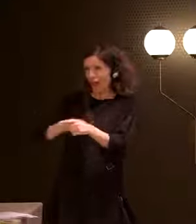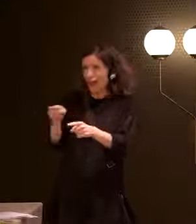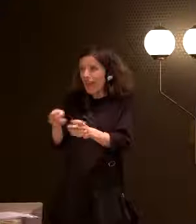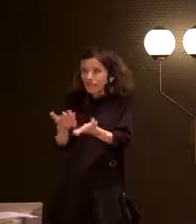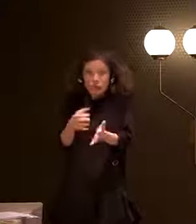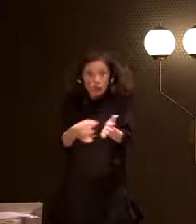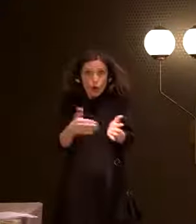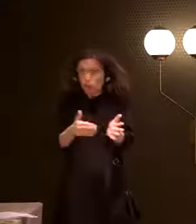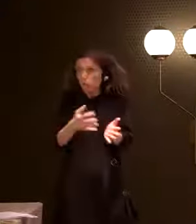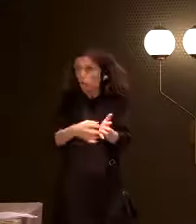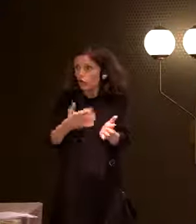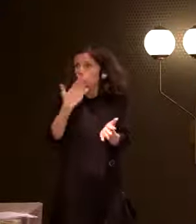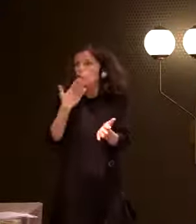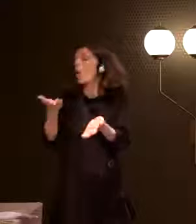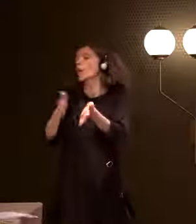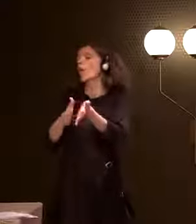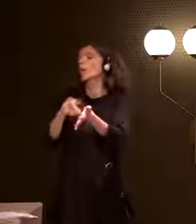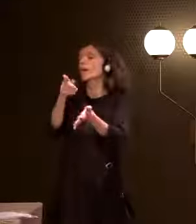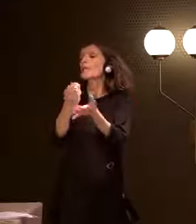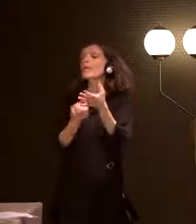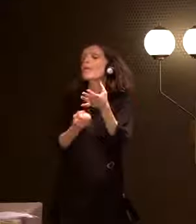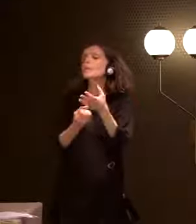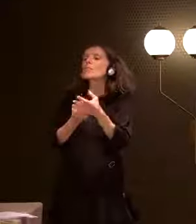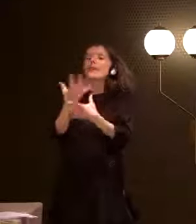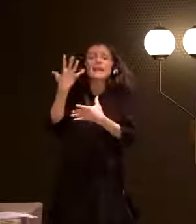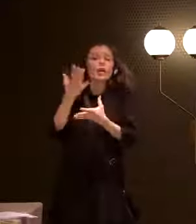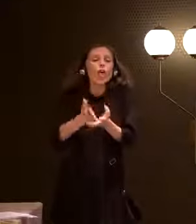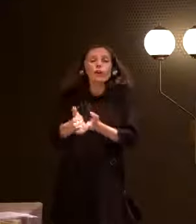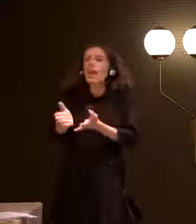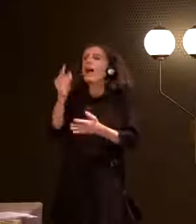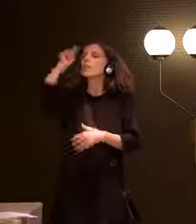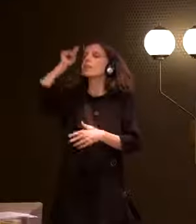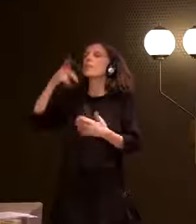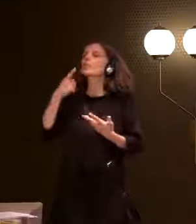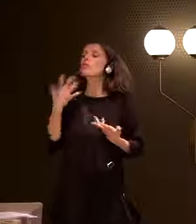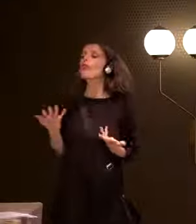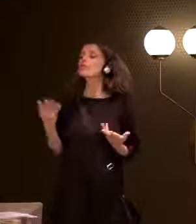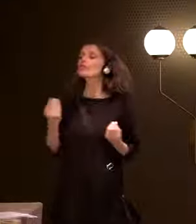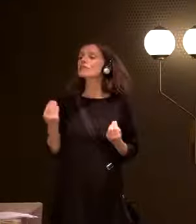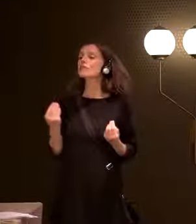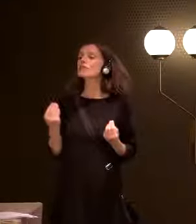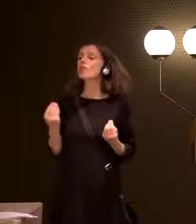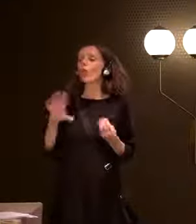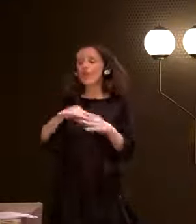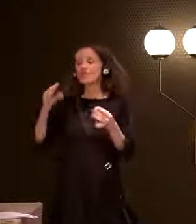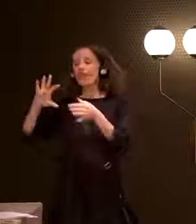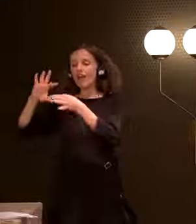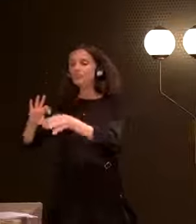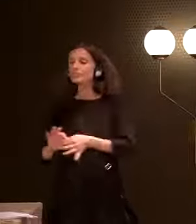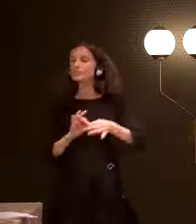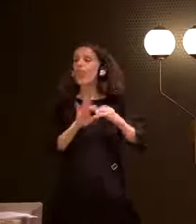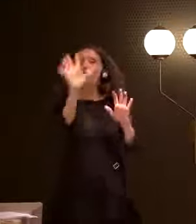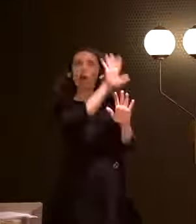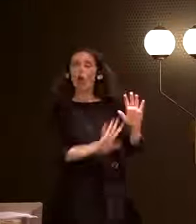way of learning a language because everything is based on a context, and your students will have an opportunity to be